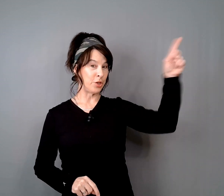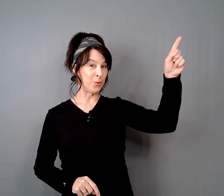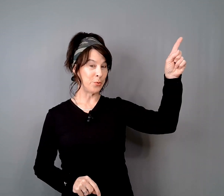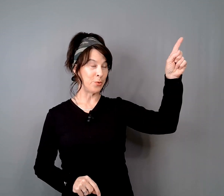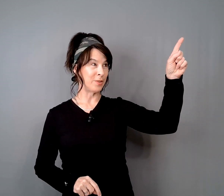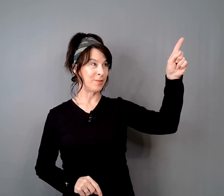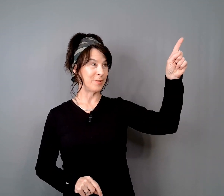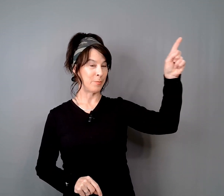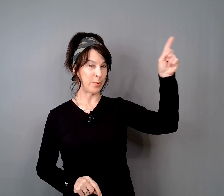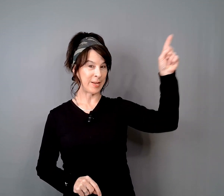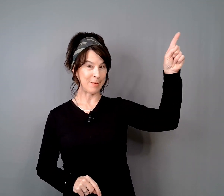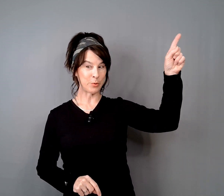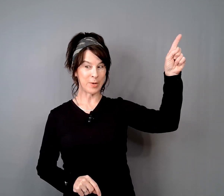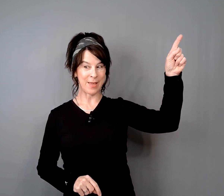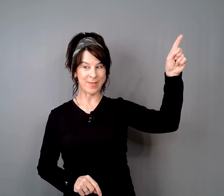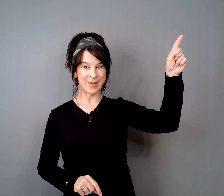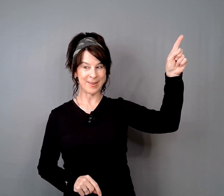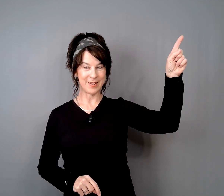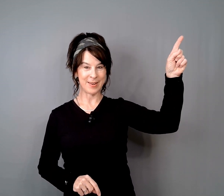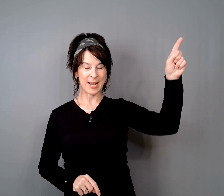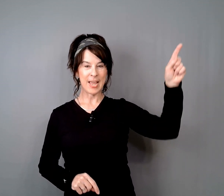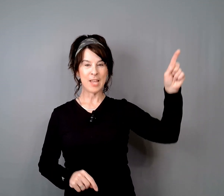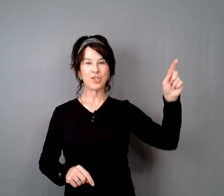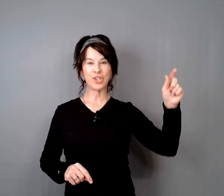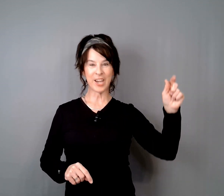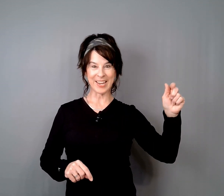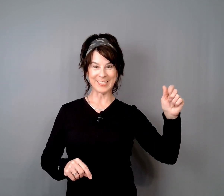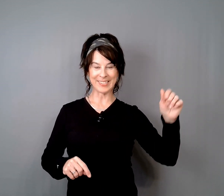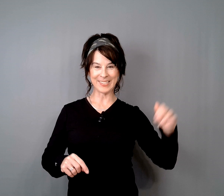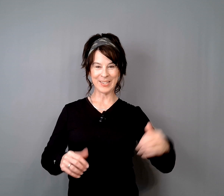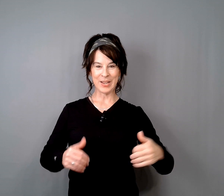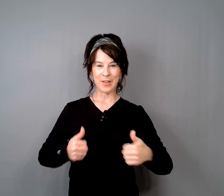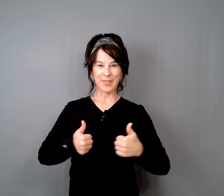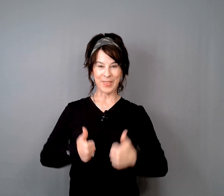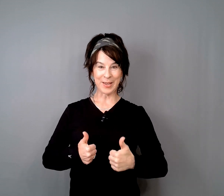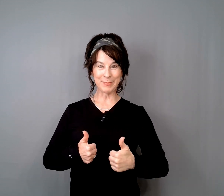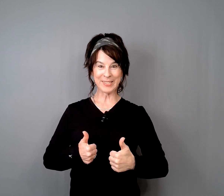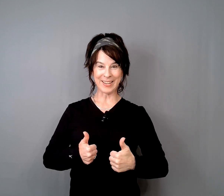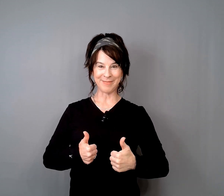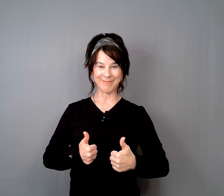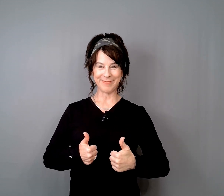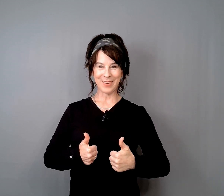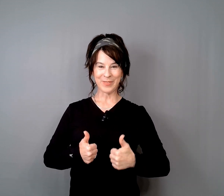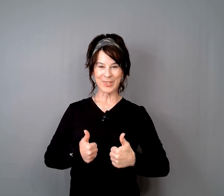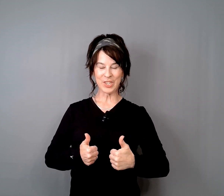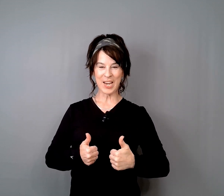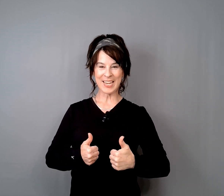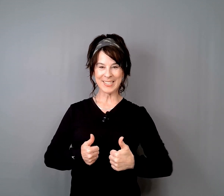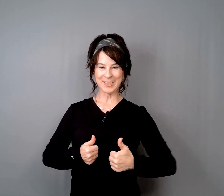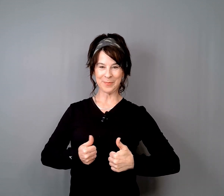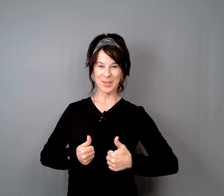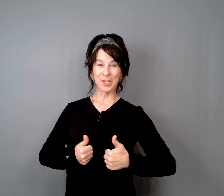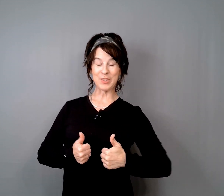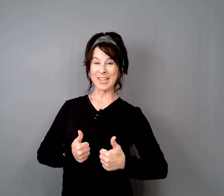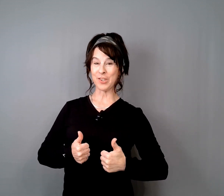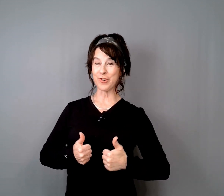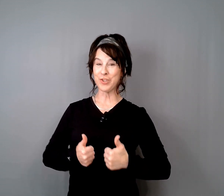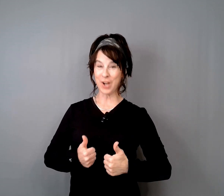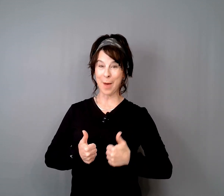you, pointing up toward heaven, chased, thumbs up. For chased, you take your